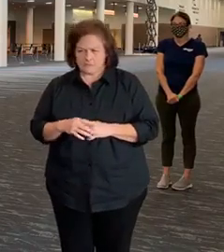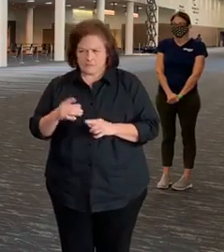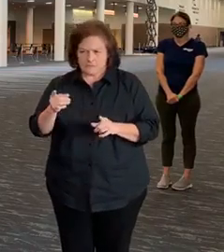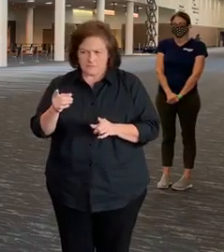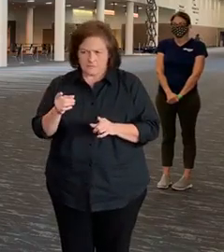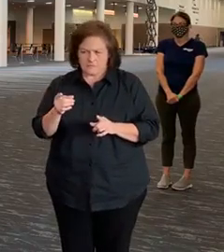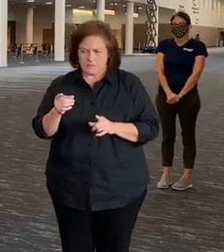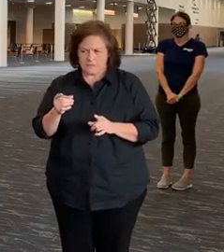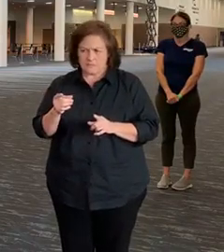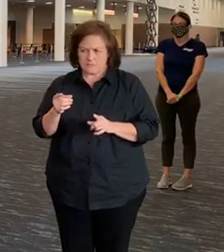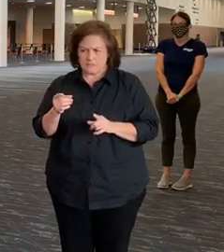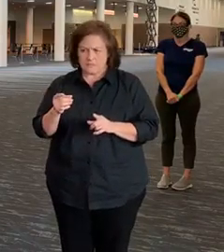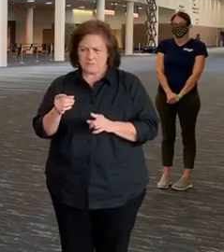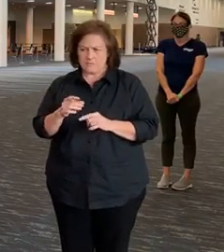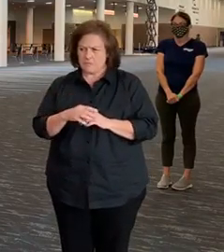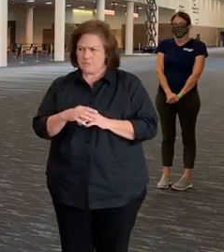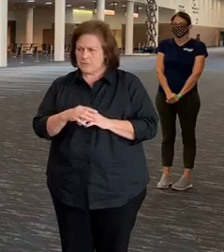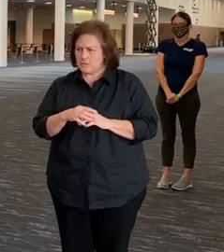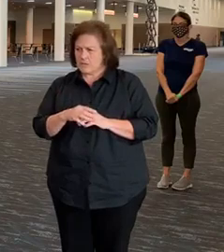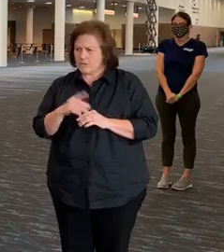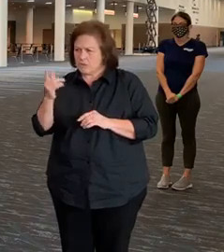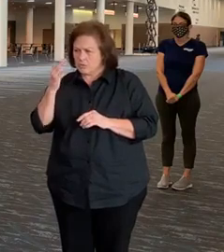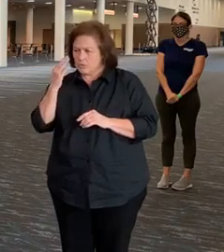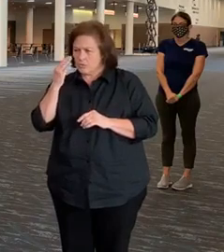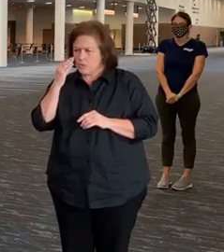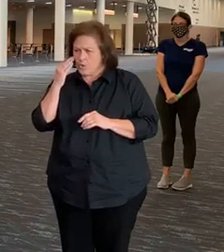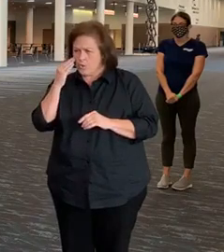A number of questions. One, do you all know